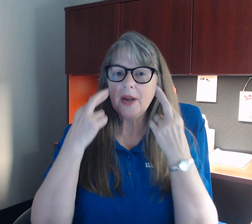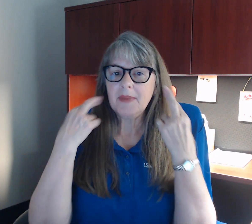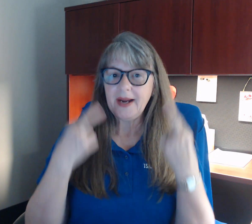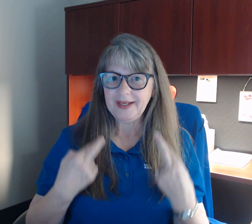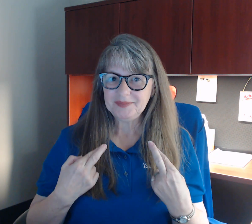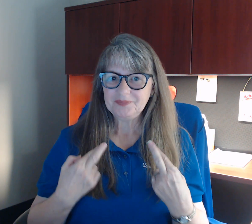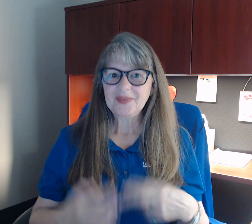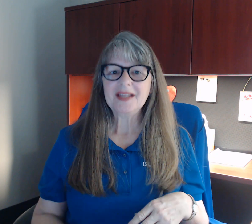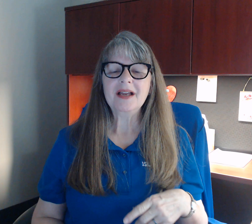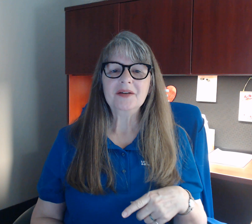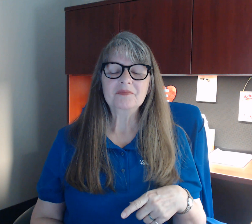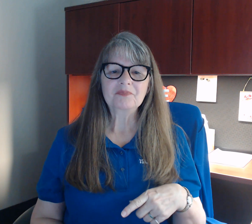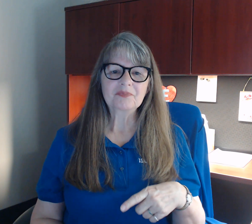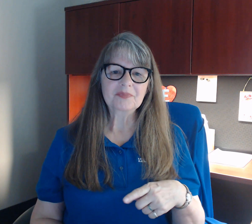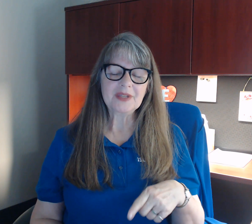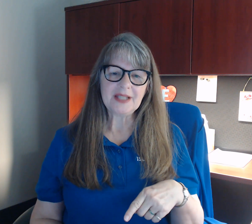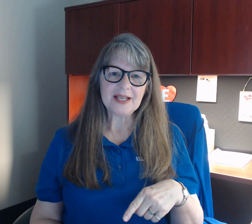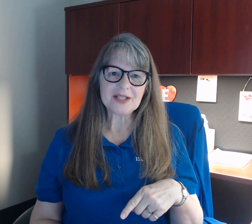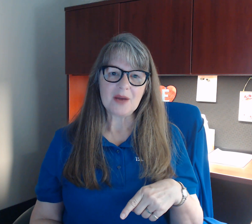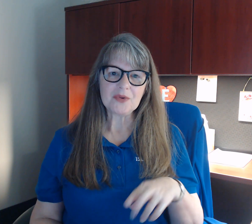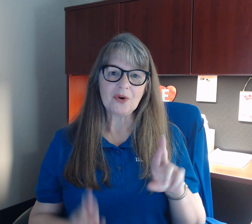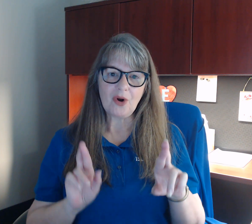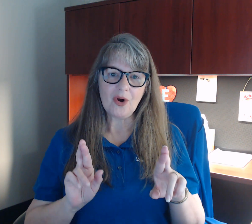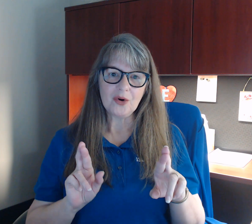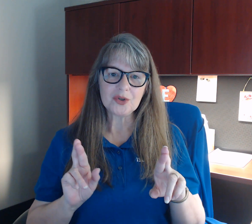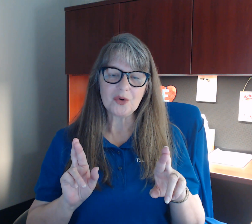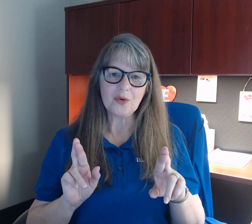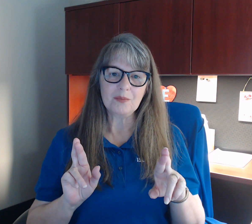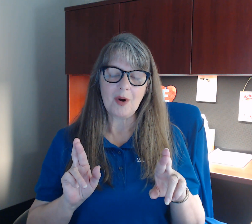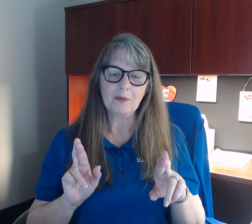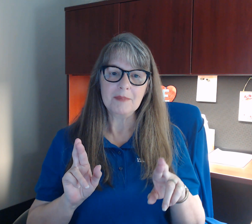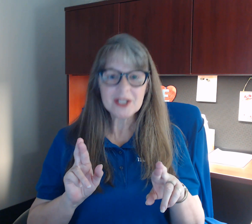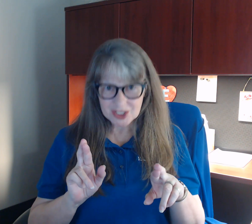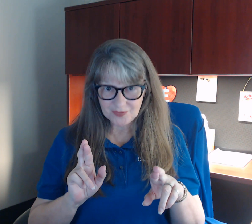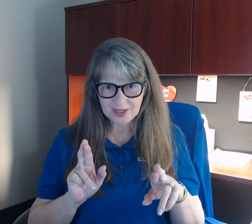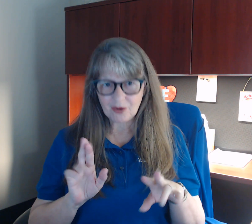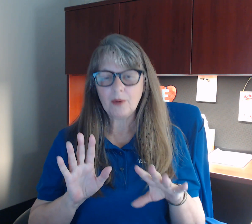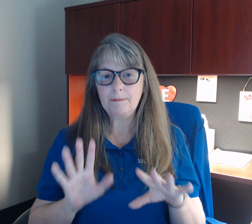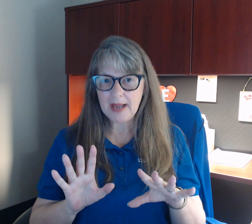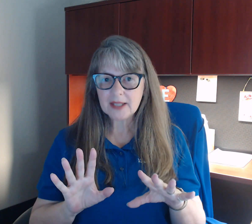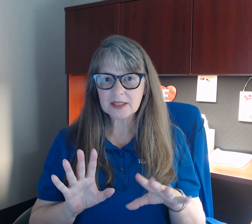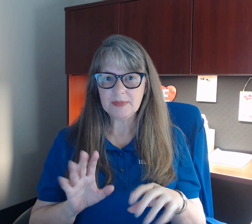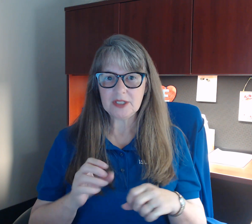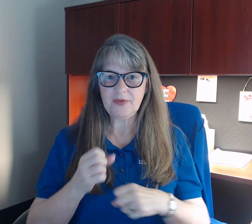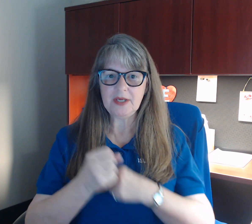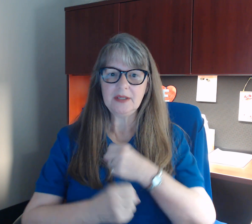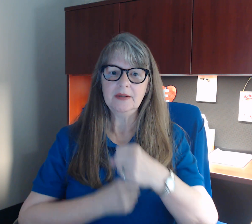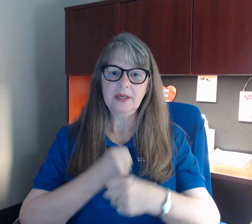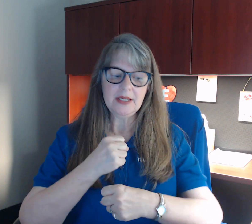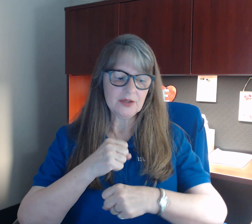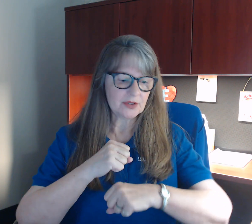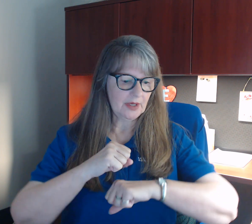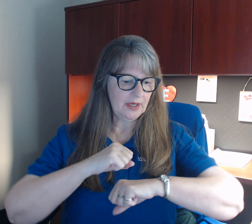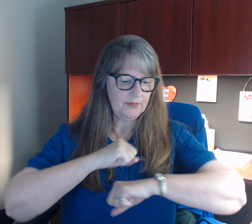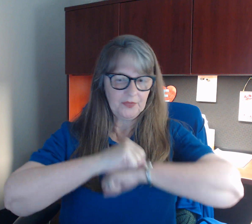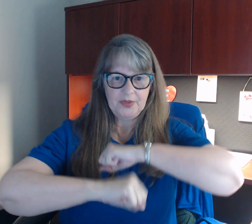rabbi, and the last time with our R. So bar mitzvah or bat mitzvah is